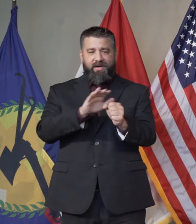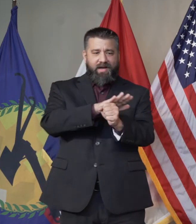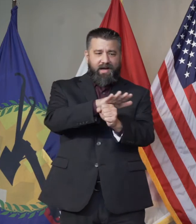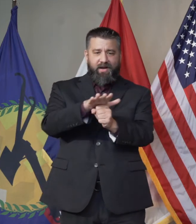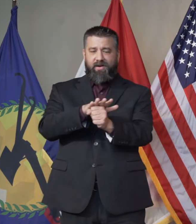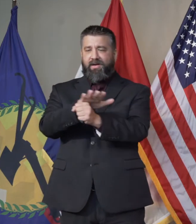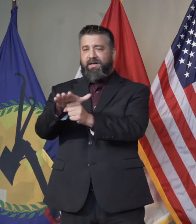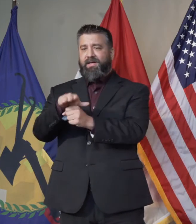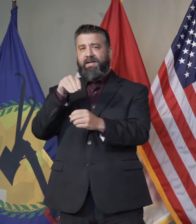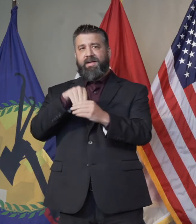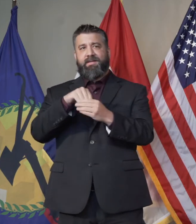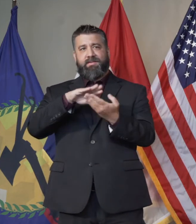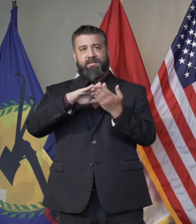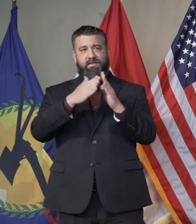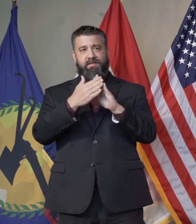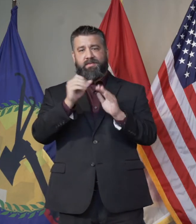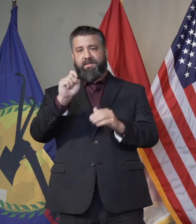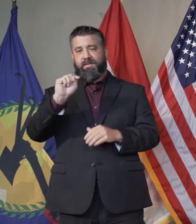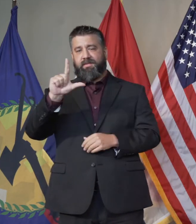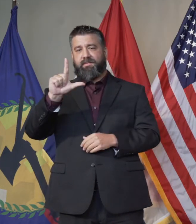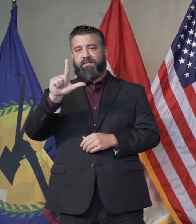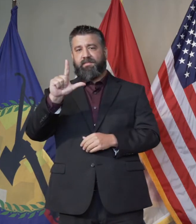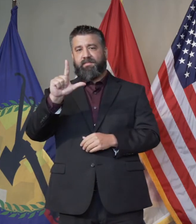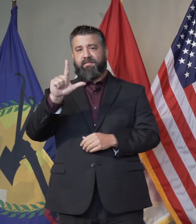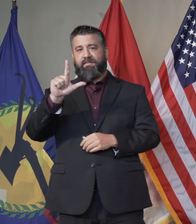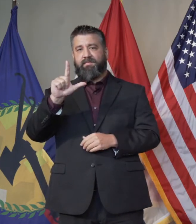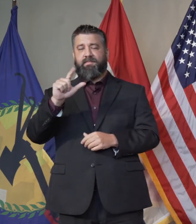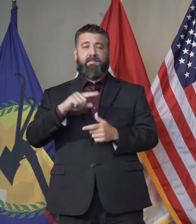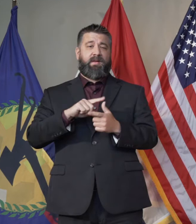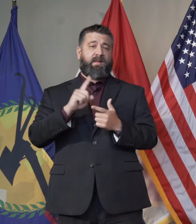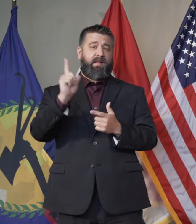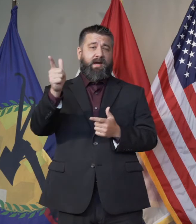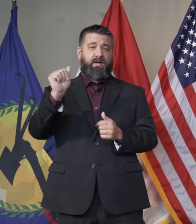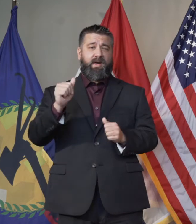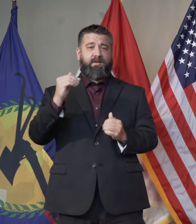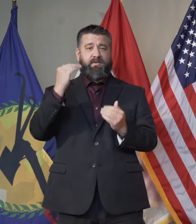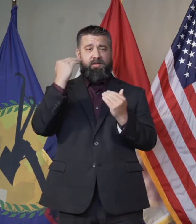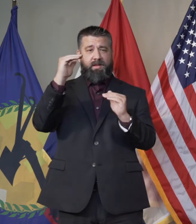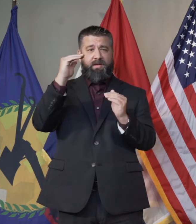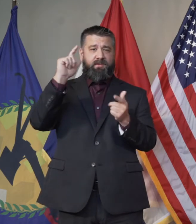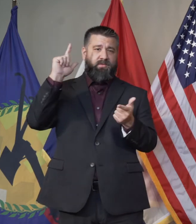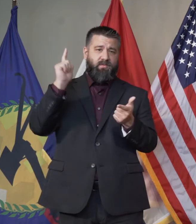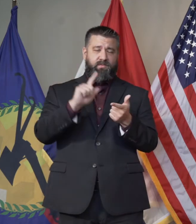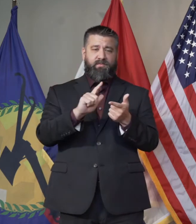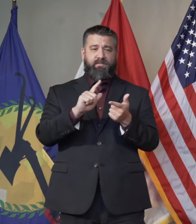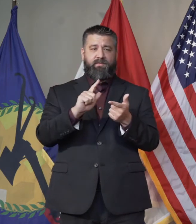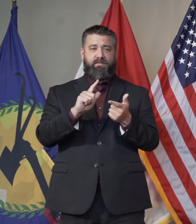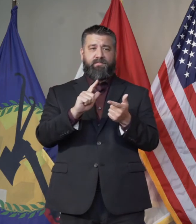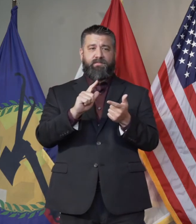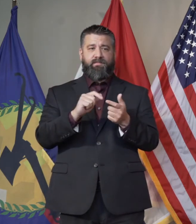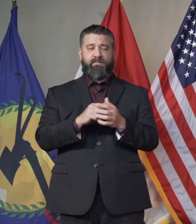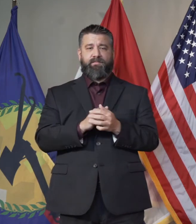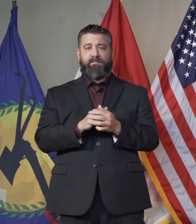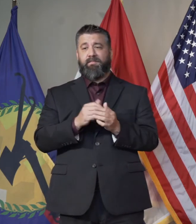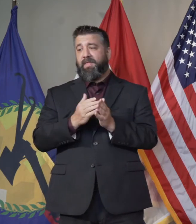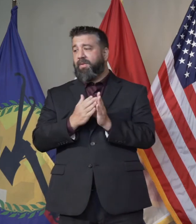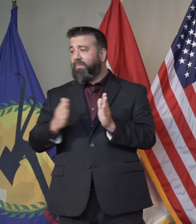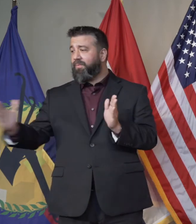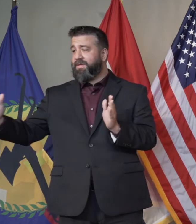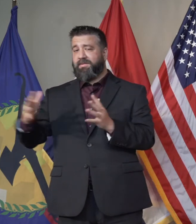business sector in our community about a pathway to relax some of these restrictions while the rest of the state and the rest of the country is going in the wrong